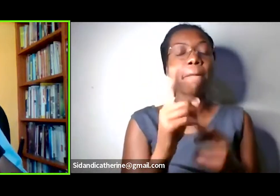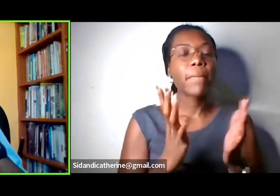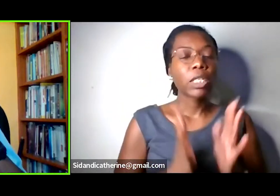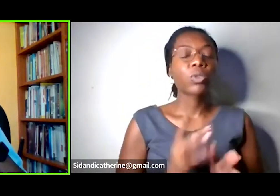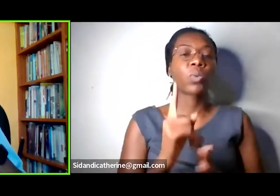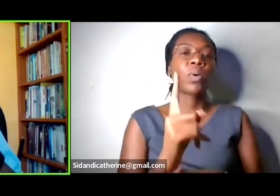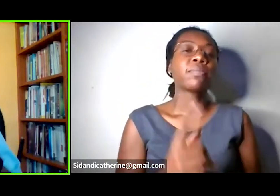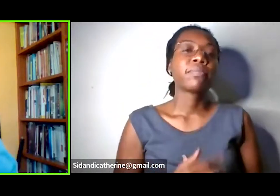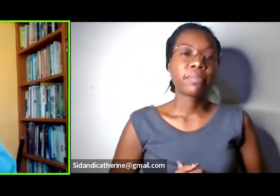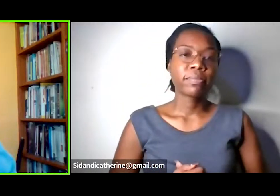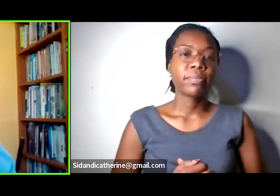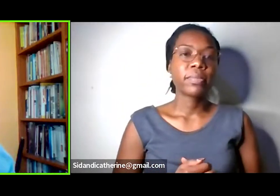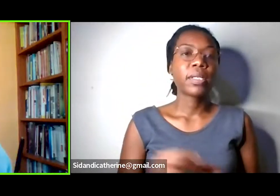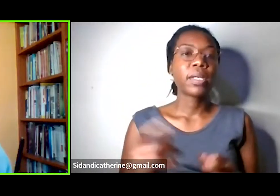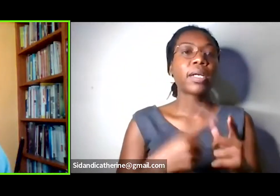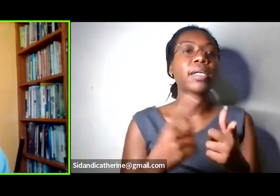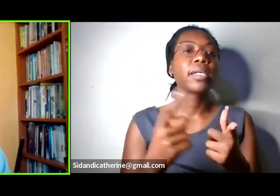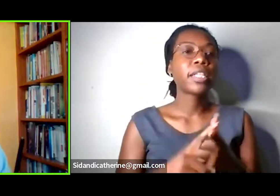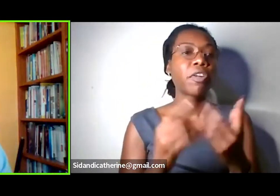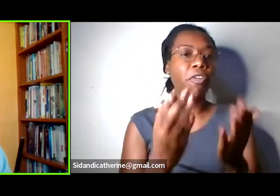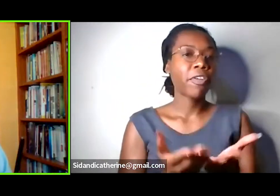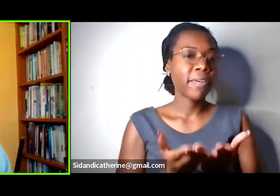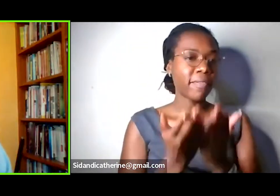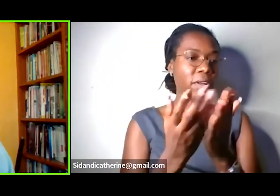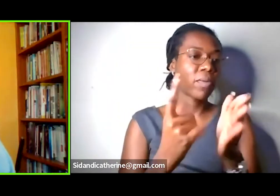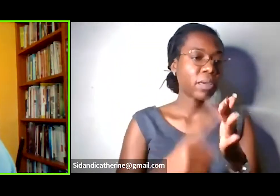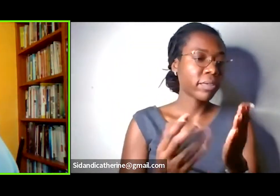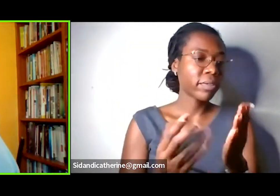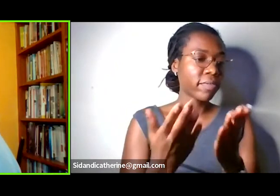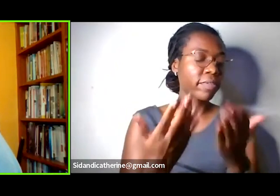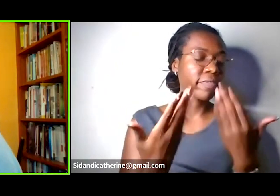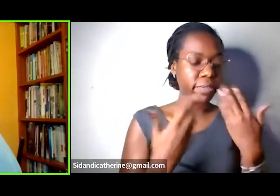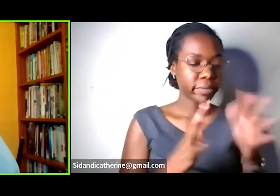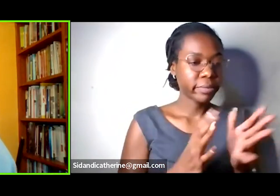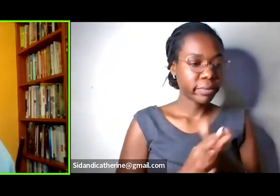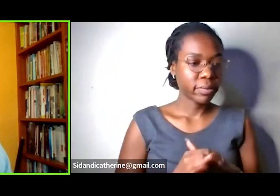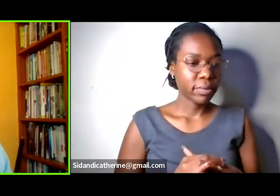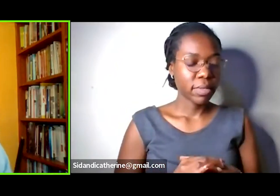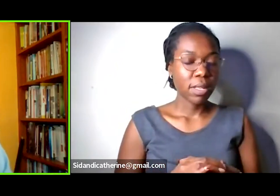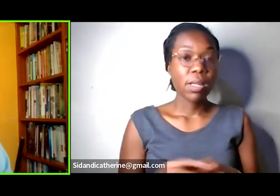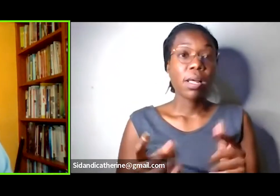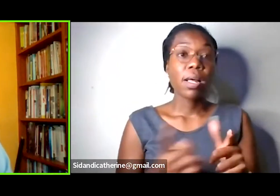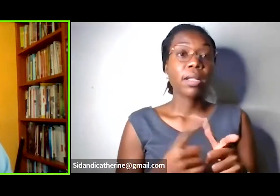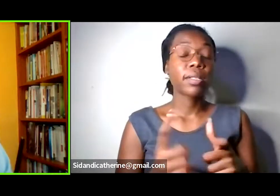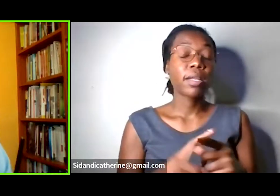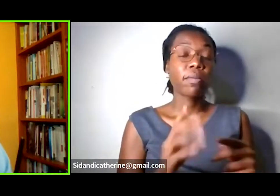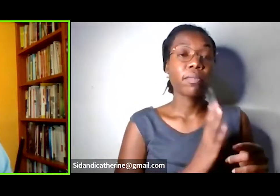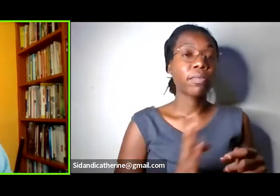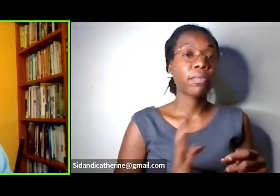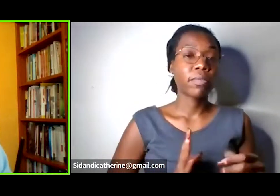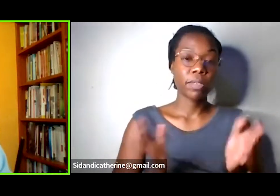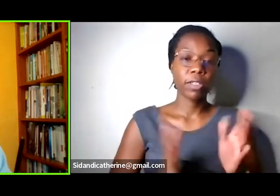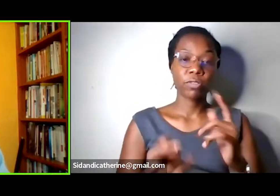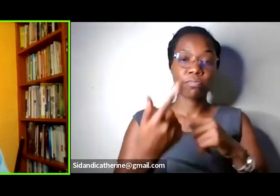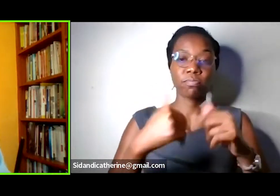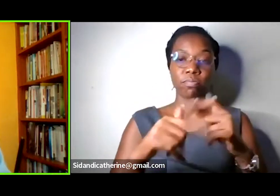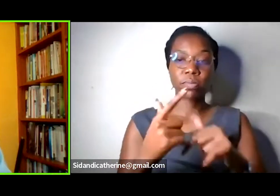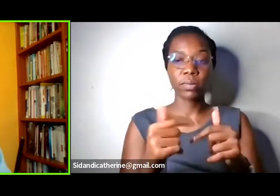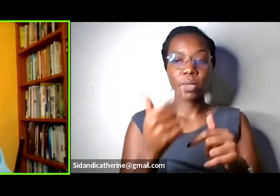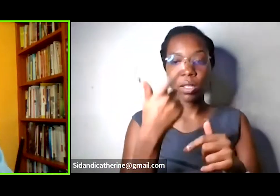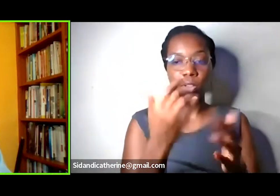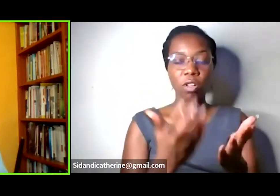also in the circles of coaches and so on is a value ladder. You know, you want once somebody has purchased this, you've